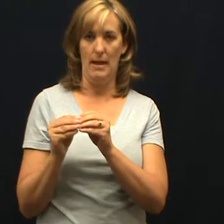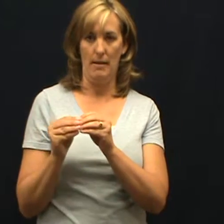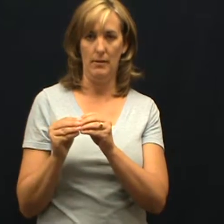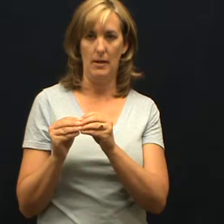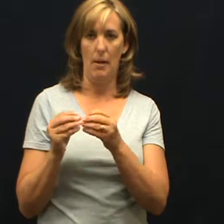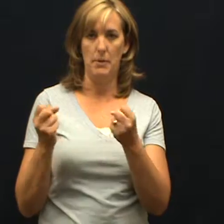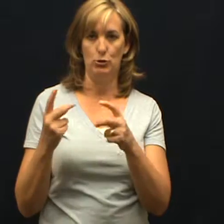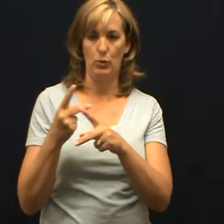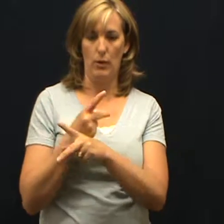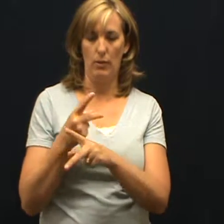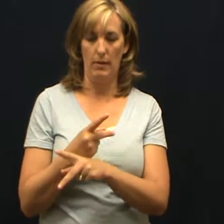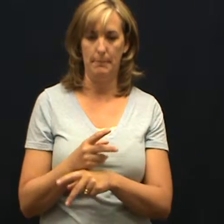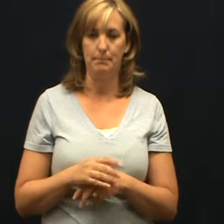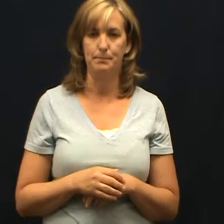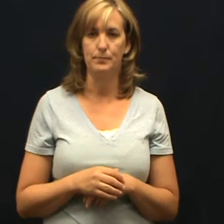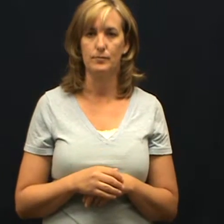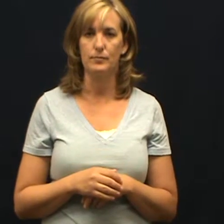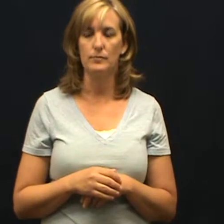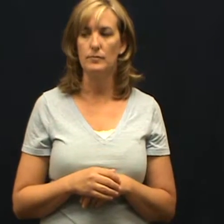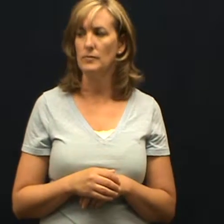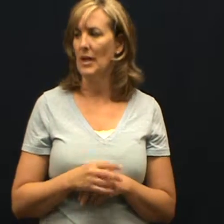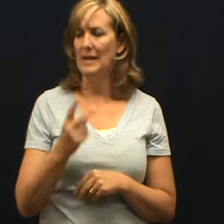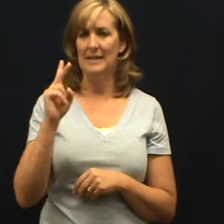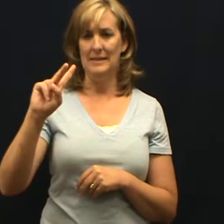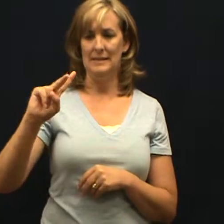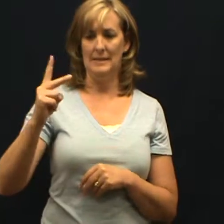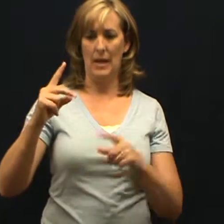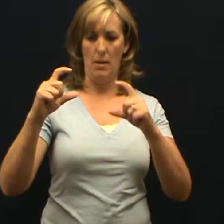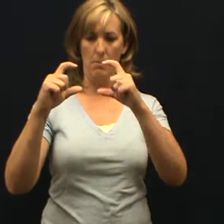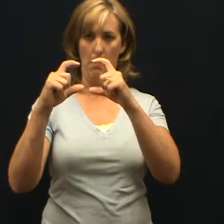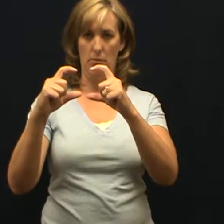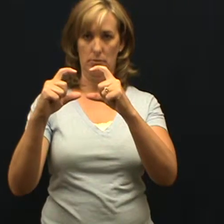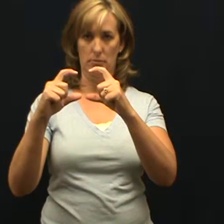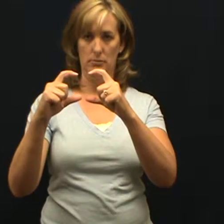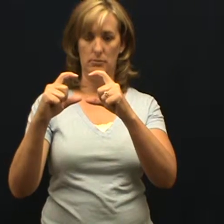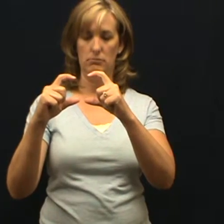So, look at that second box. If we have a $10,000 note,